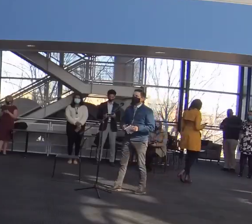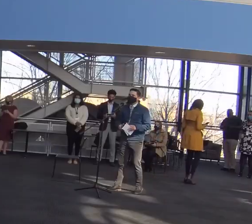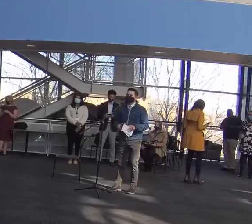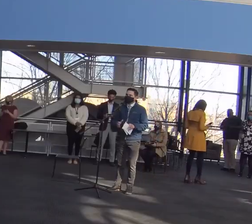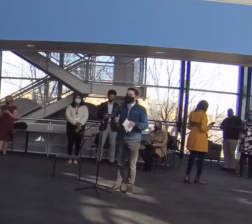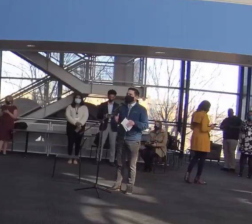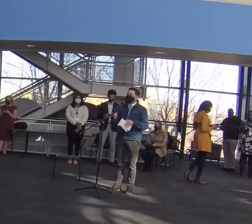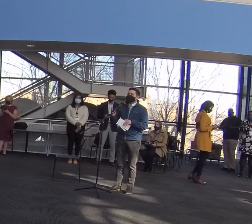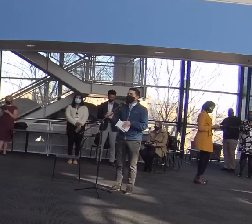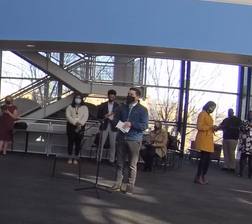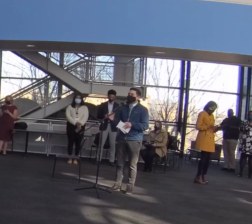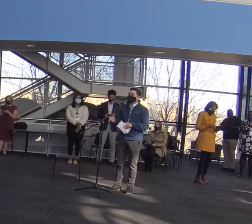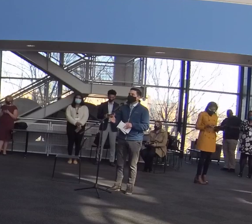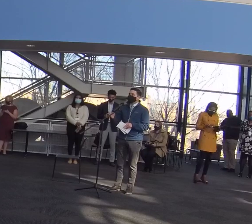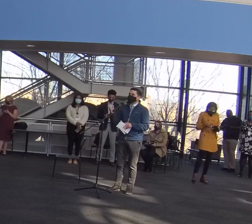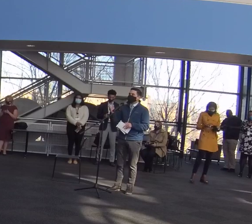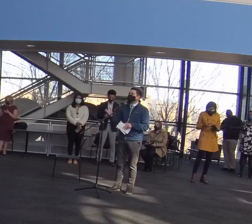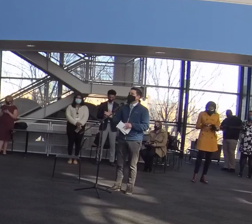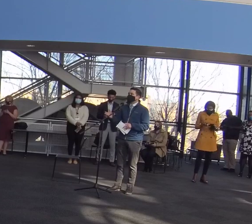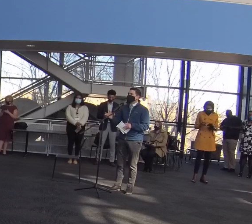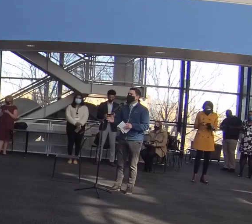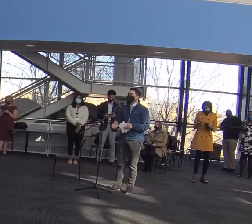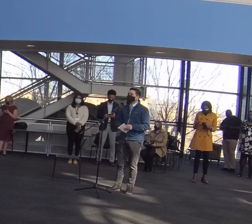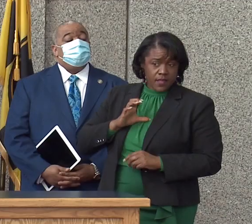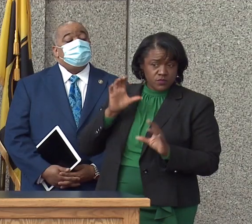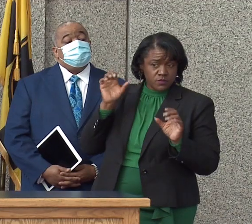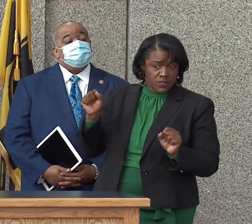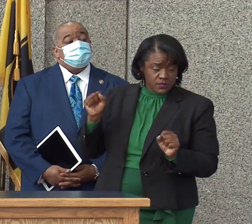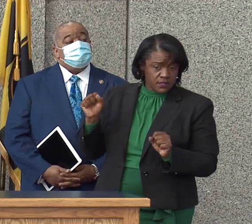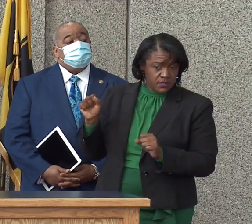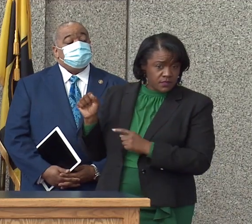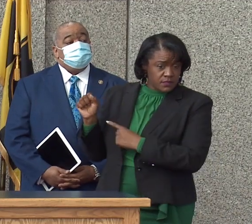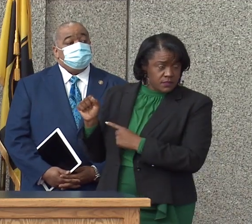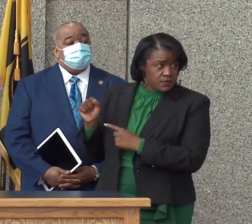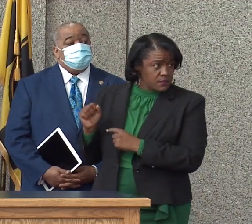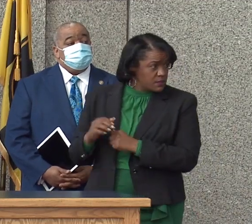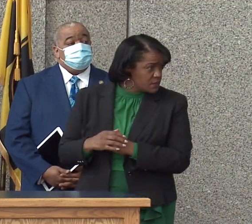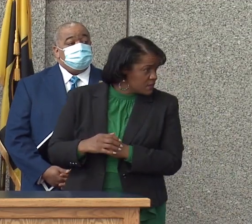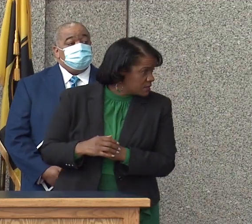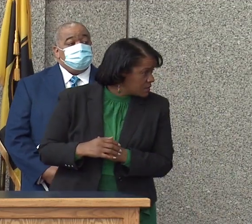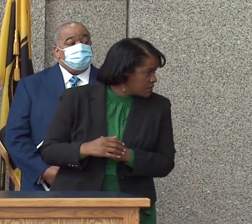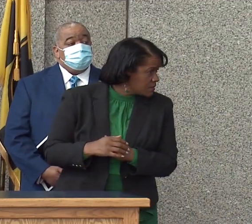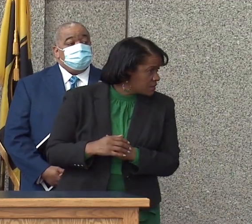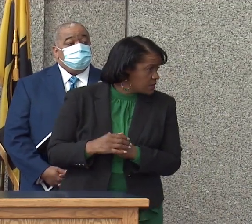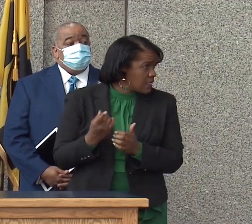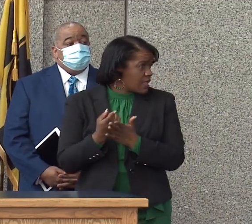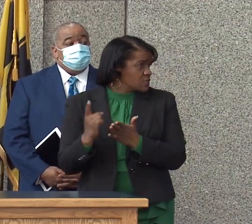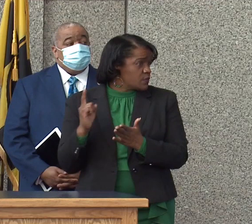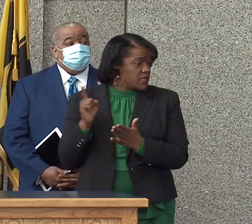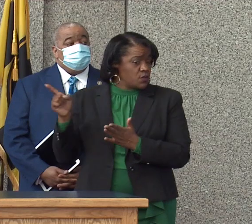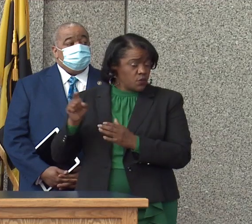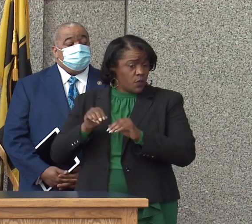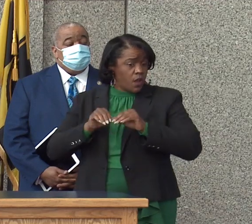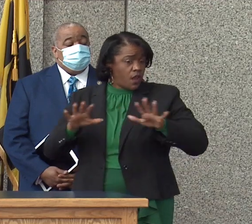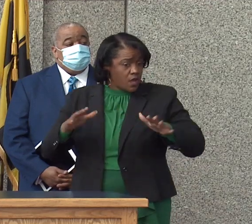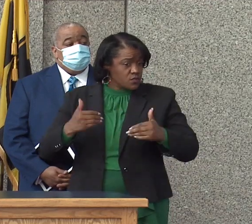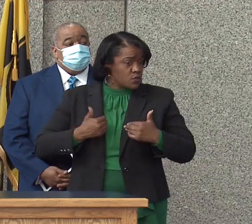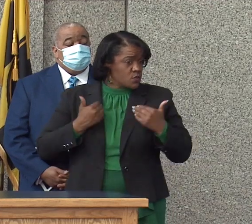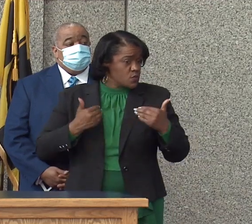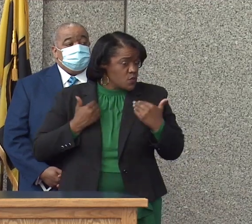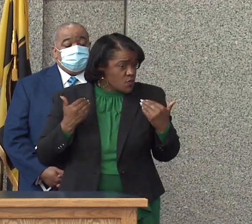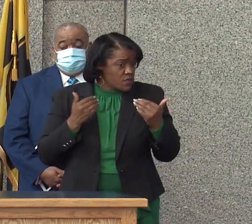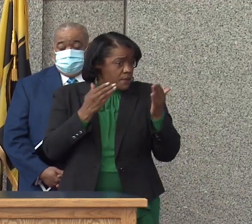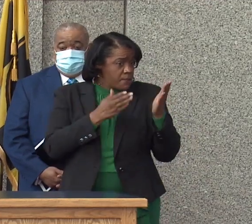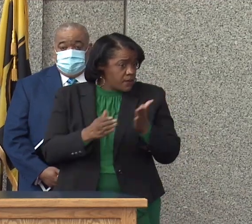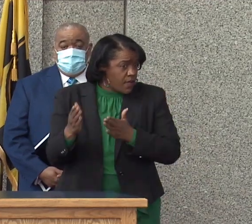Mr. Mayor, this is a question for either yourself or the Council President, if he'd like to comment as well. After last week, you had launched the Youth Initiative, which had